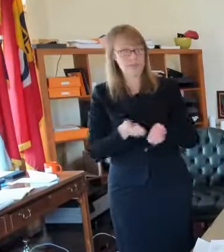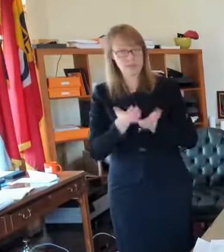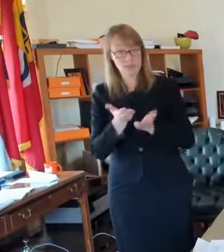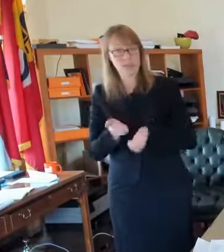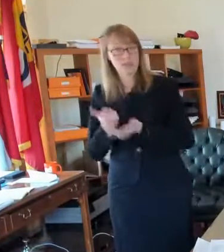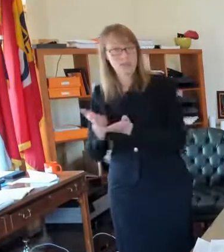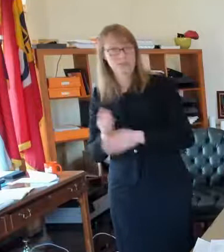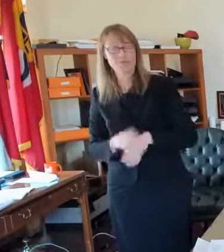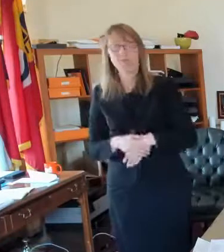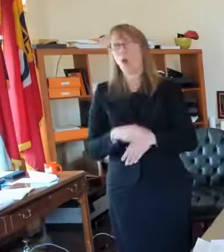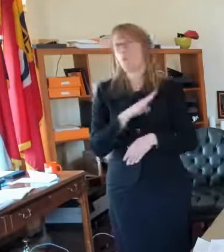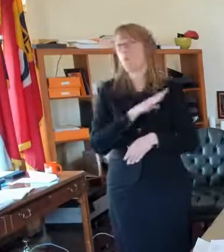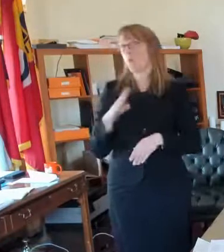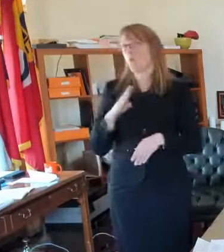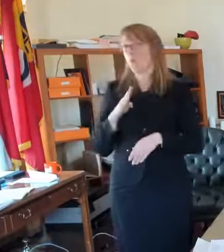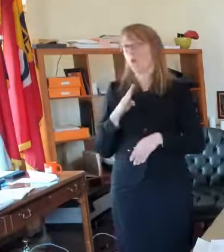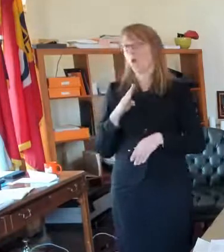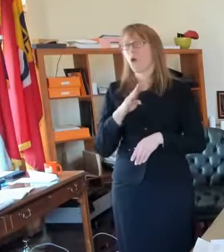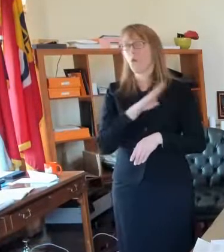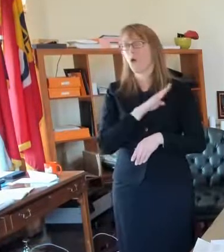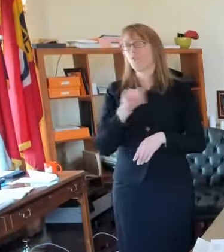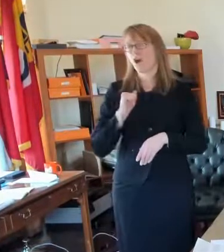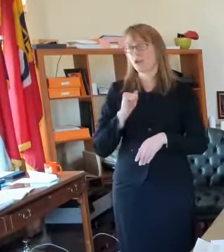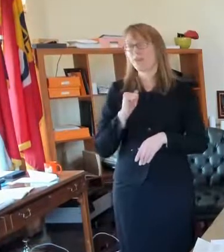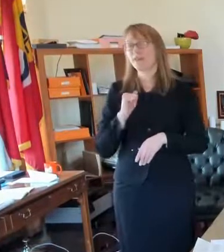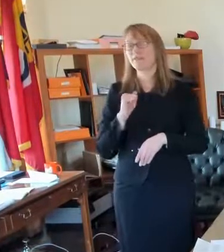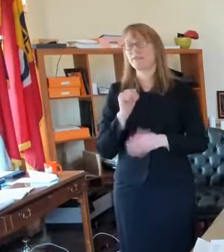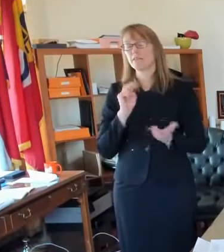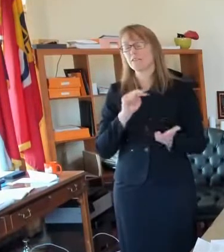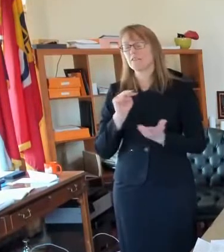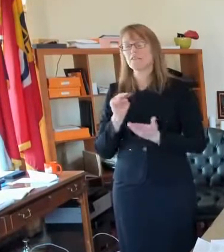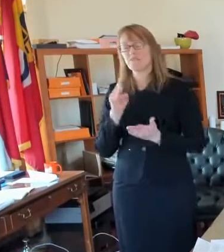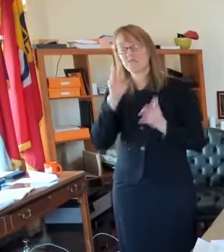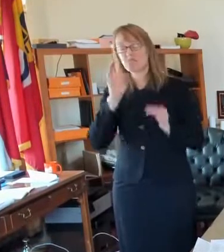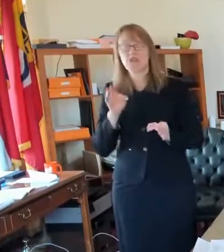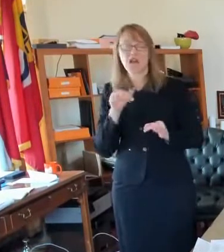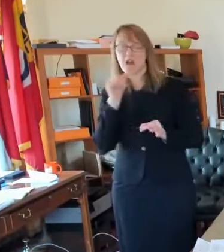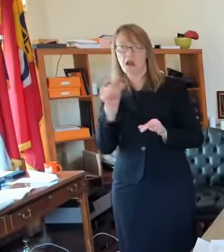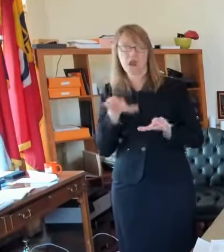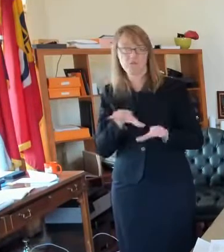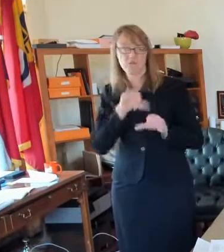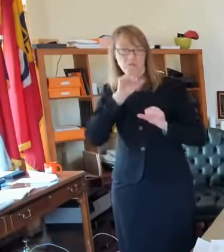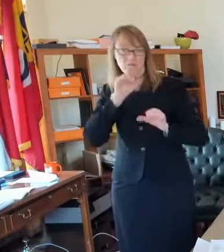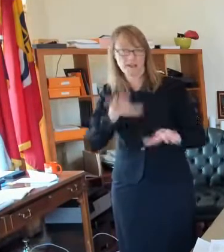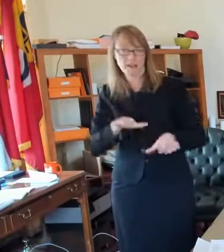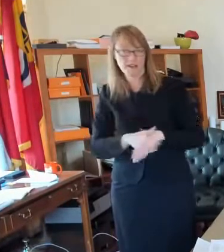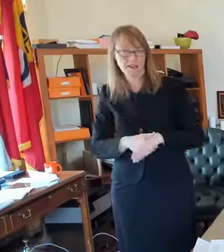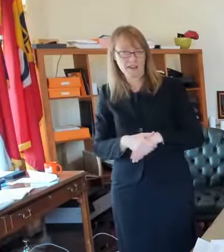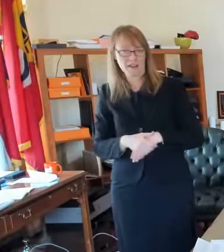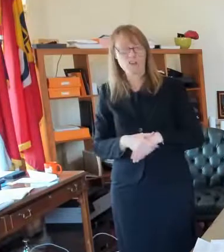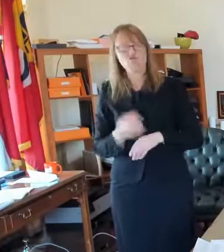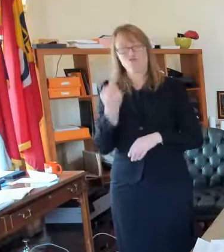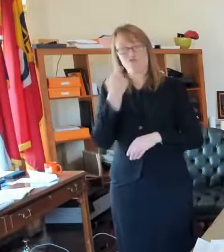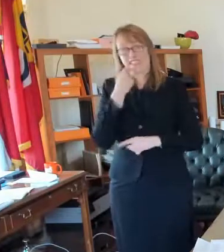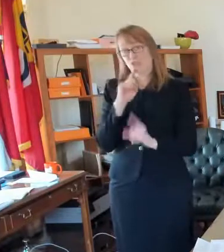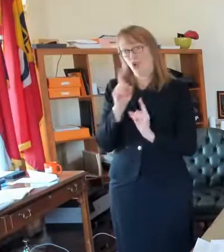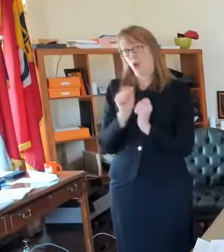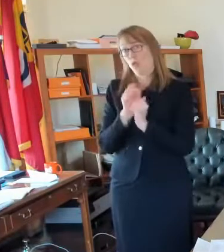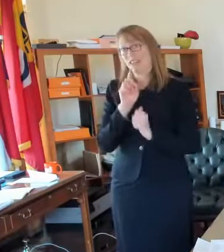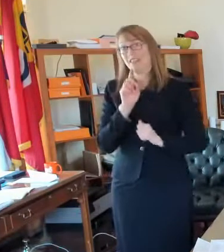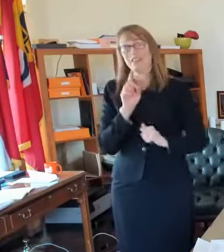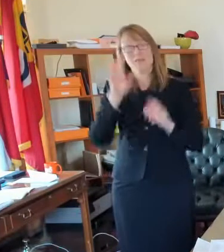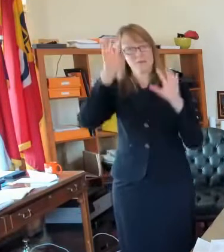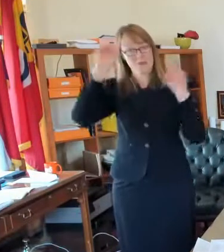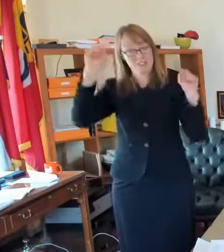on any of them. And so, I have been in conversations recently with President Reed about the Board